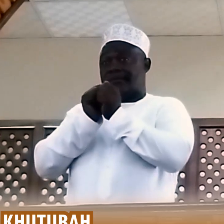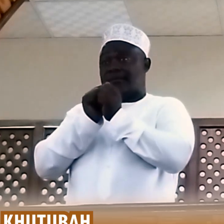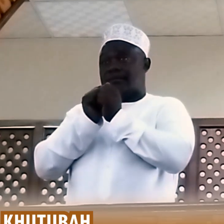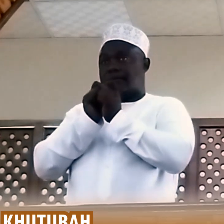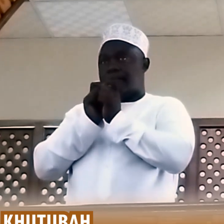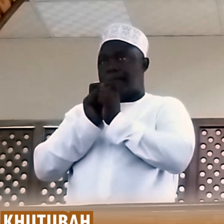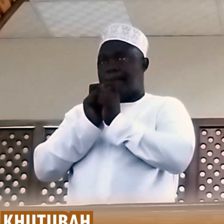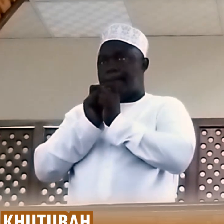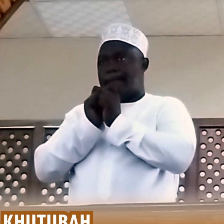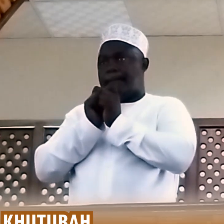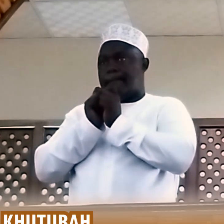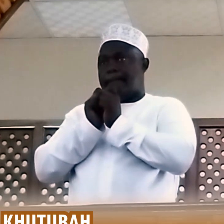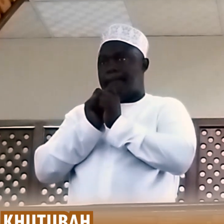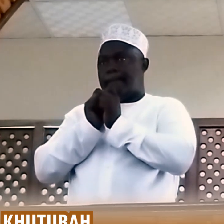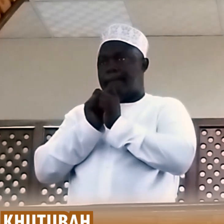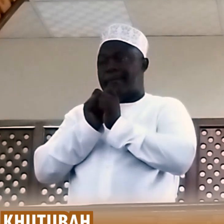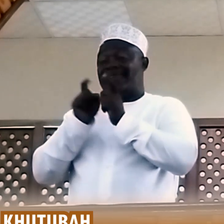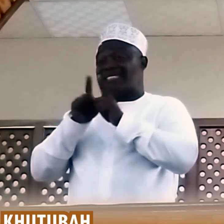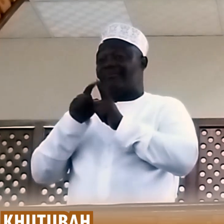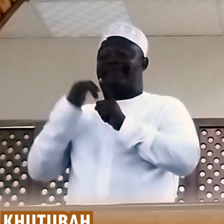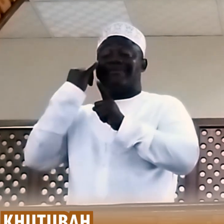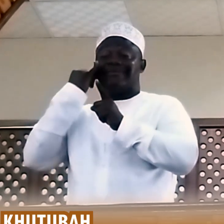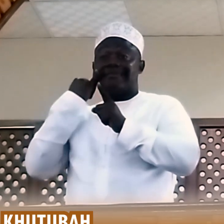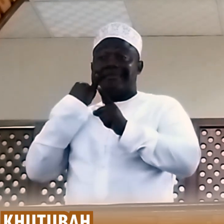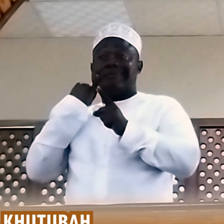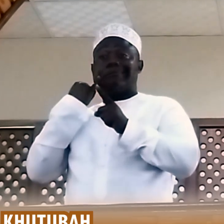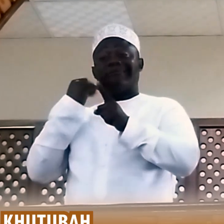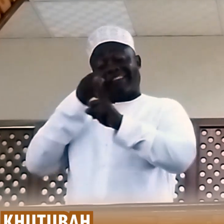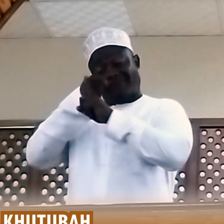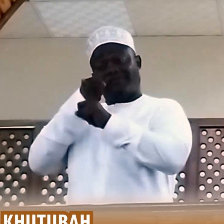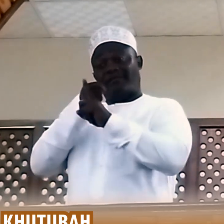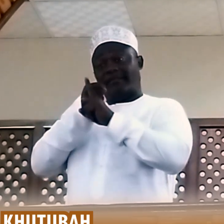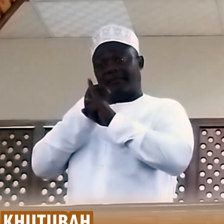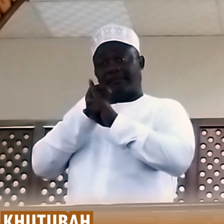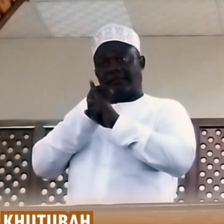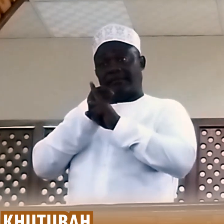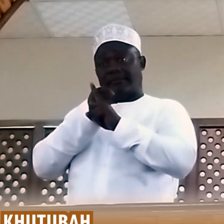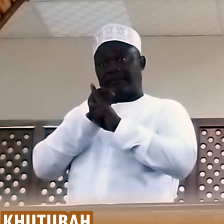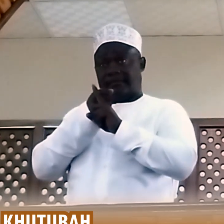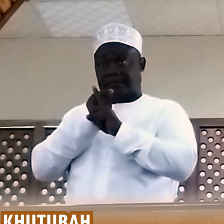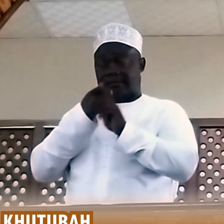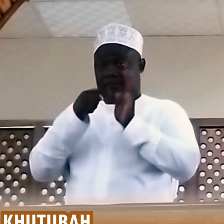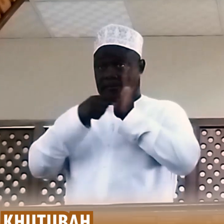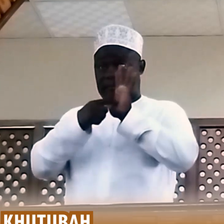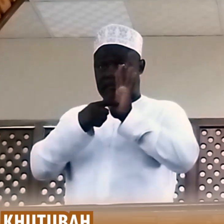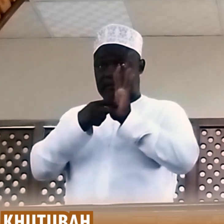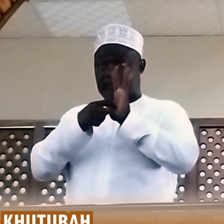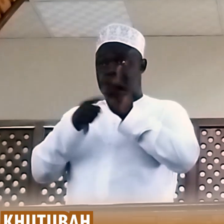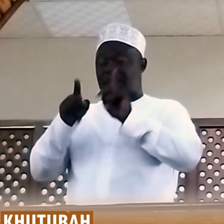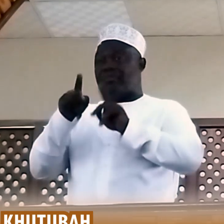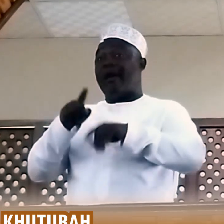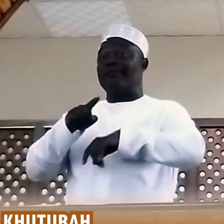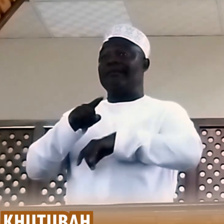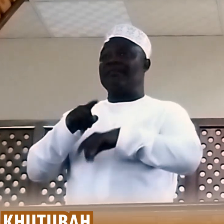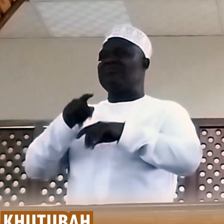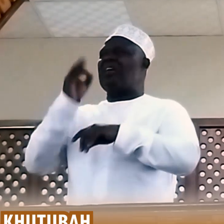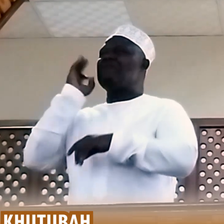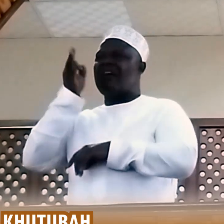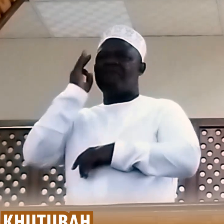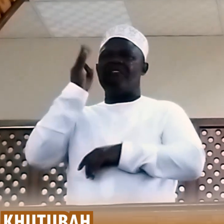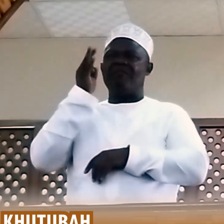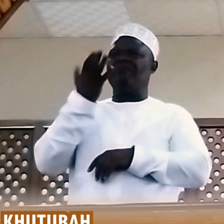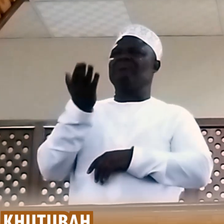an iron hand. As such, scholars,